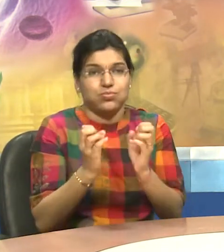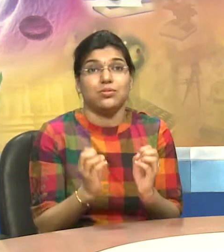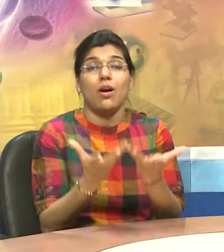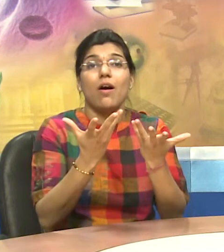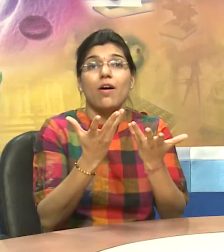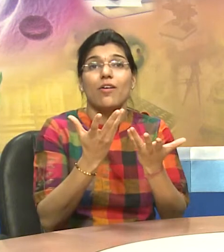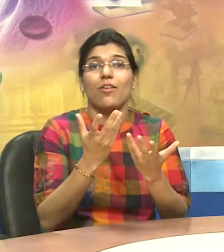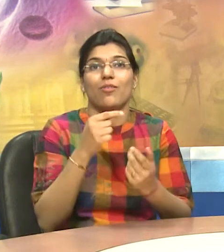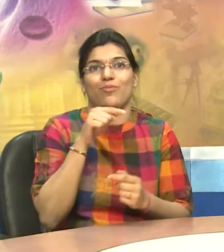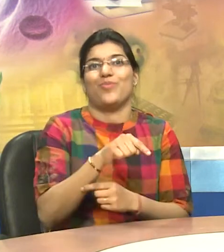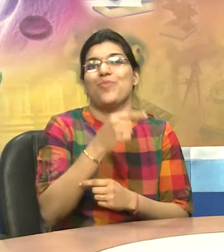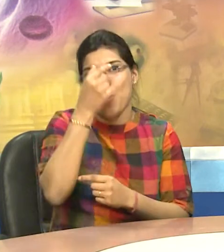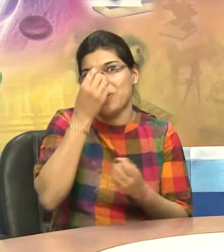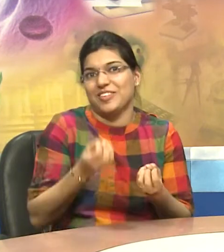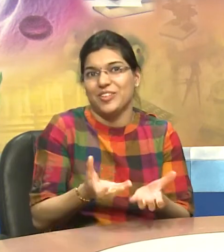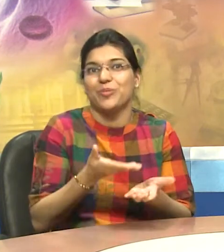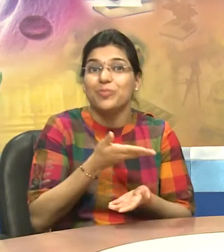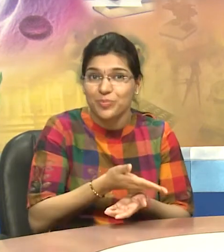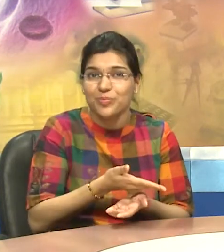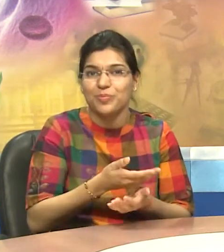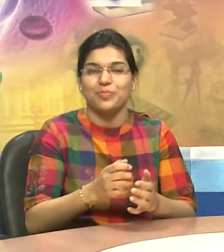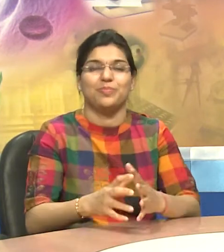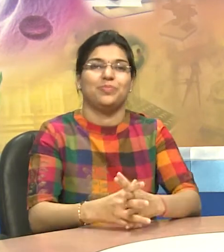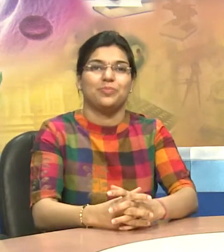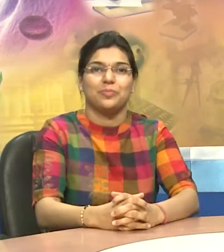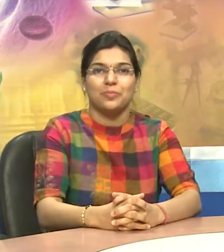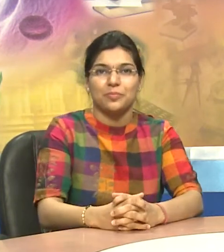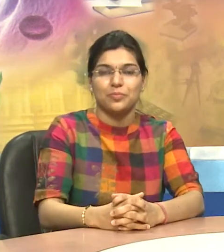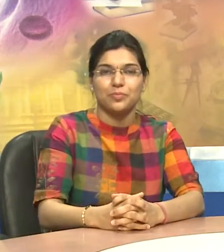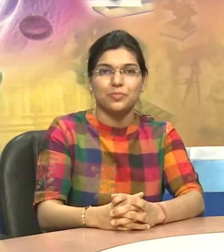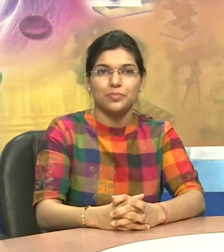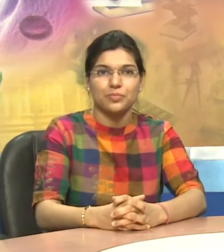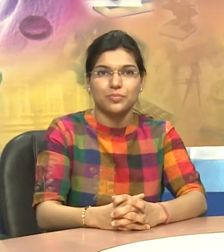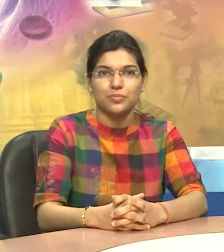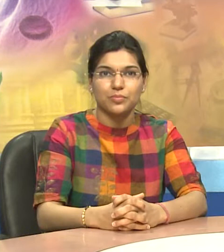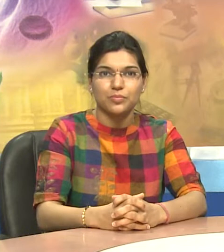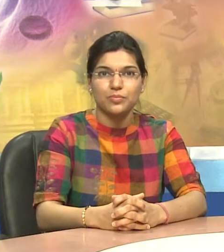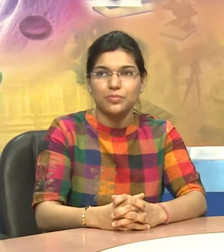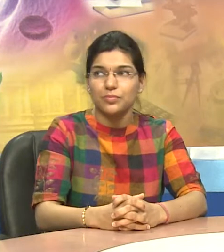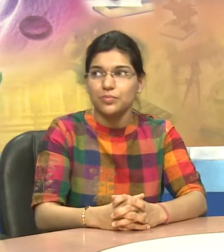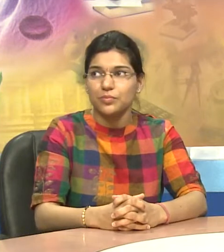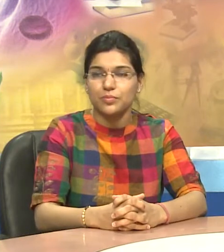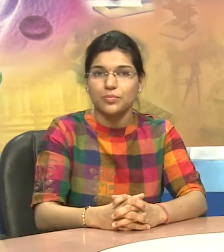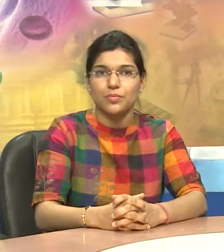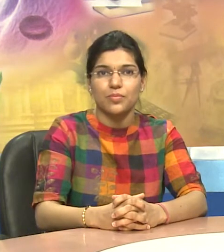blood vessels expand his brain, which brings pain to his head.